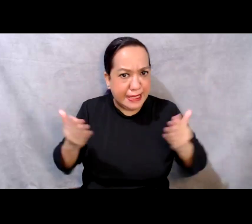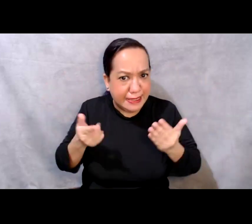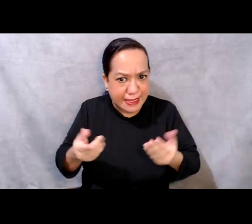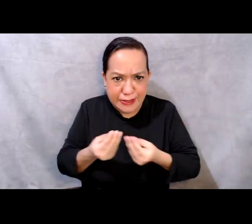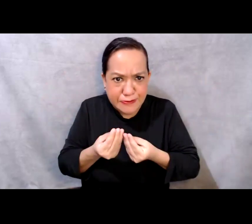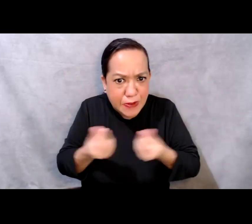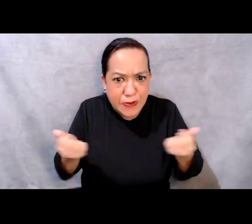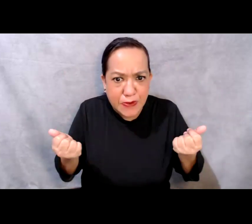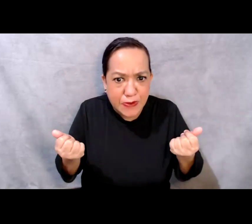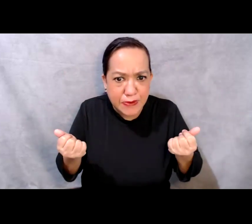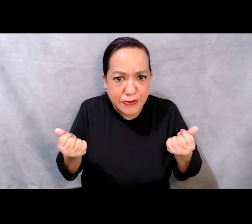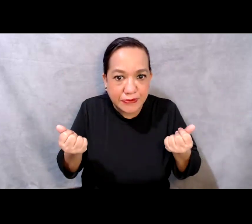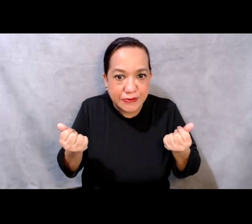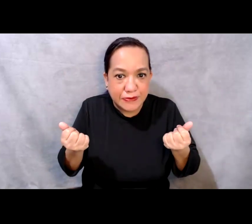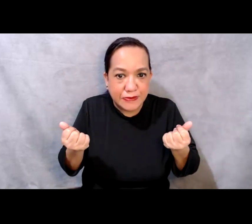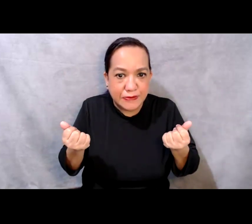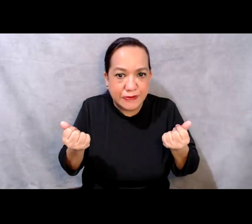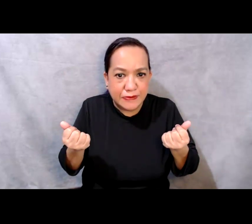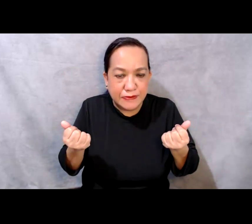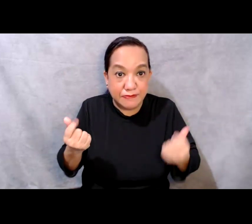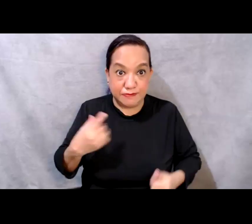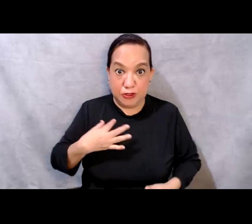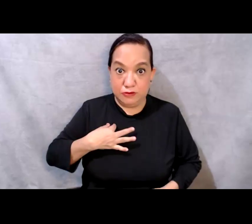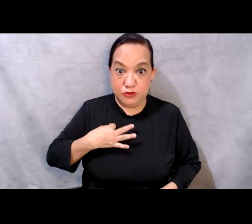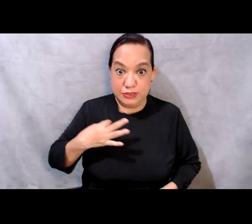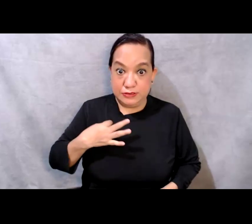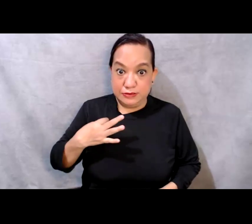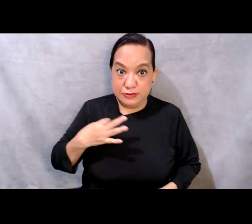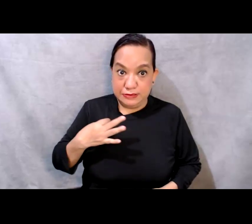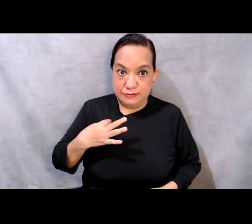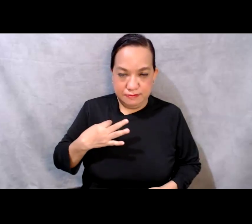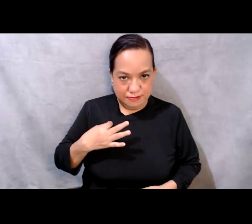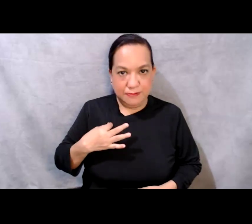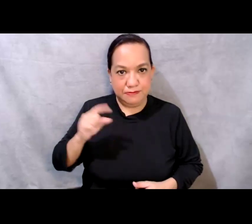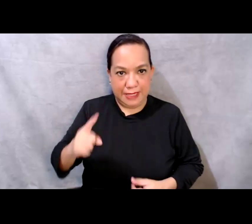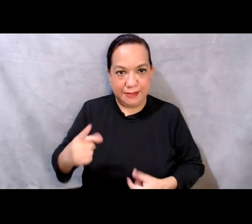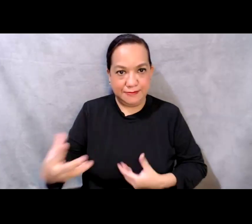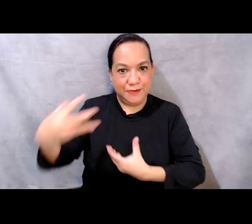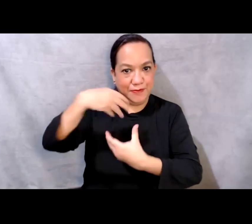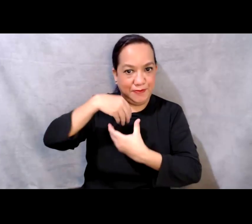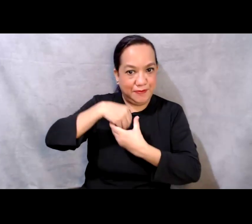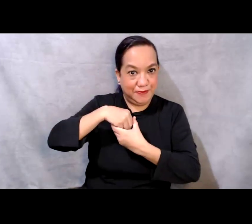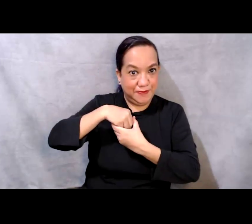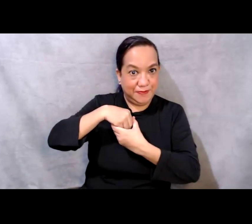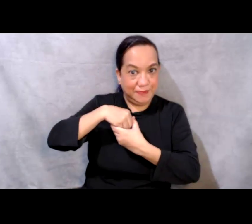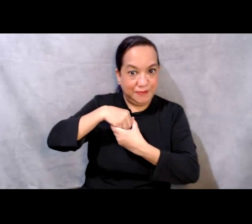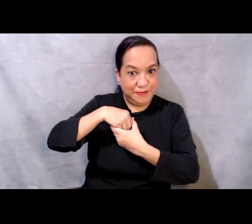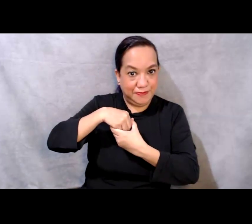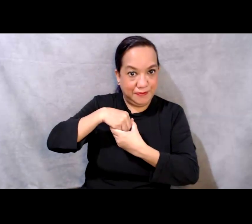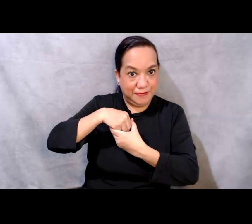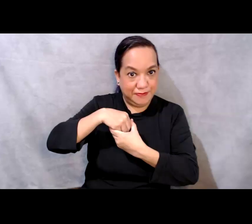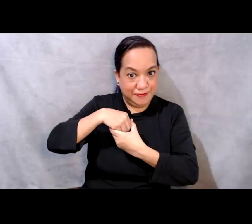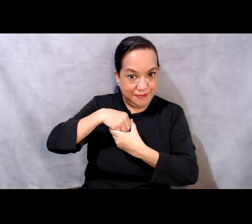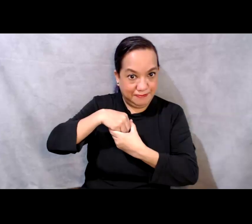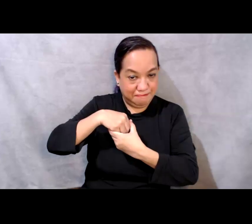voluntary participation. And during that voluntary participation, if the parties don't